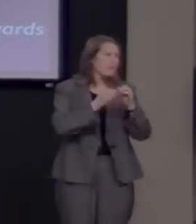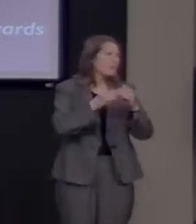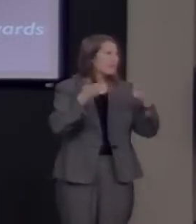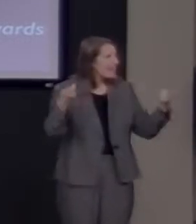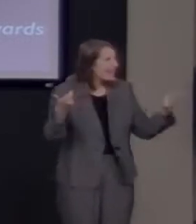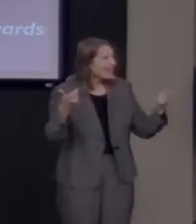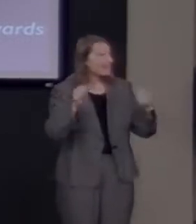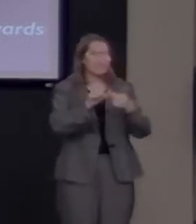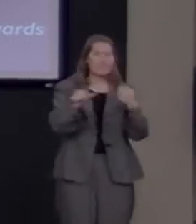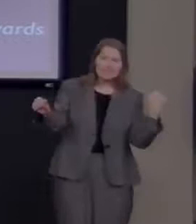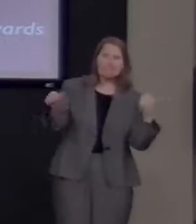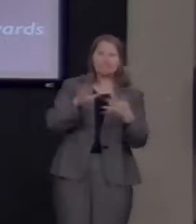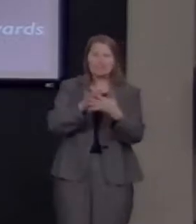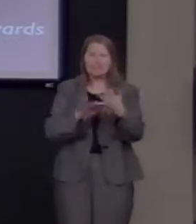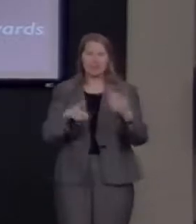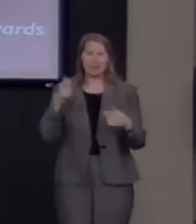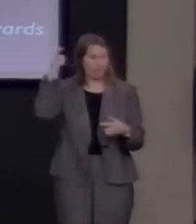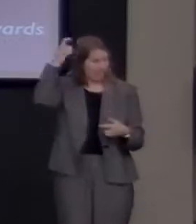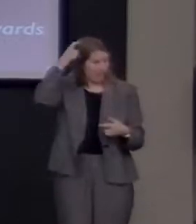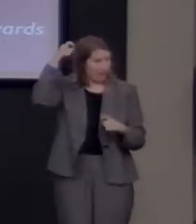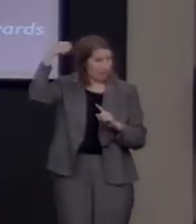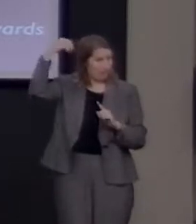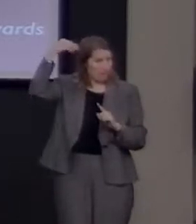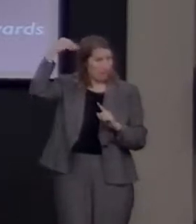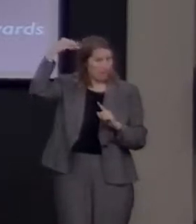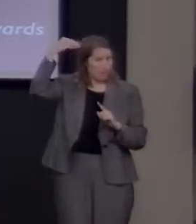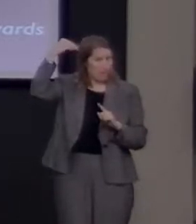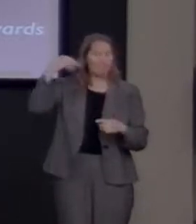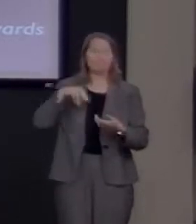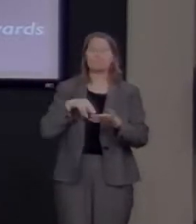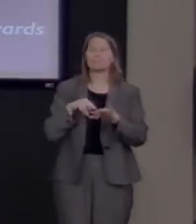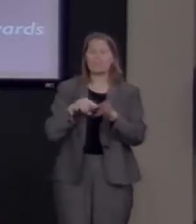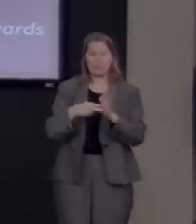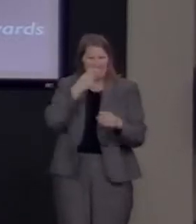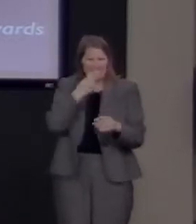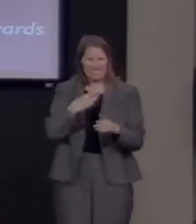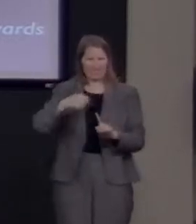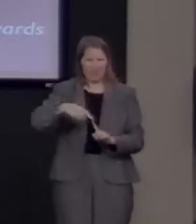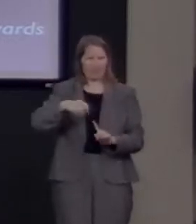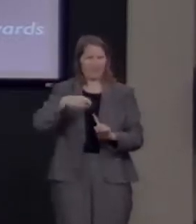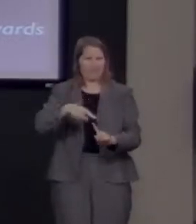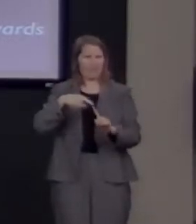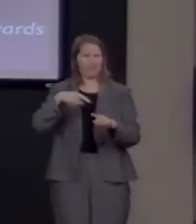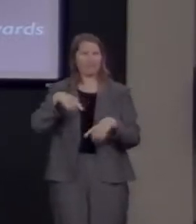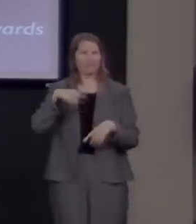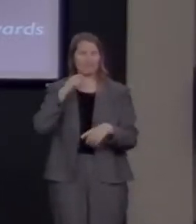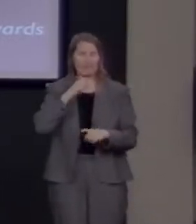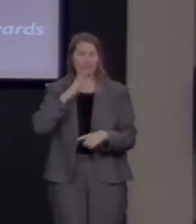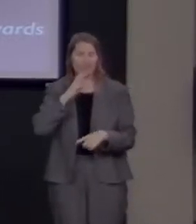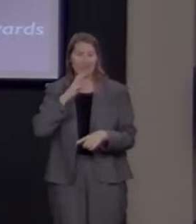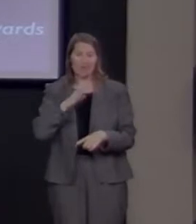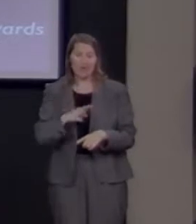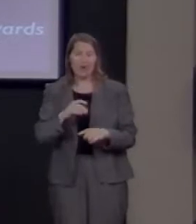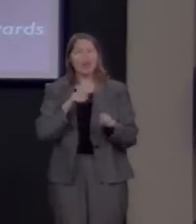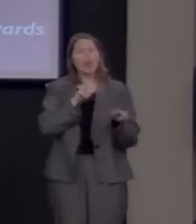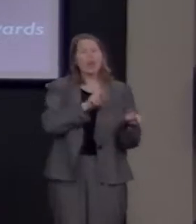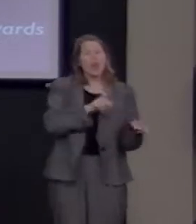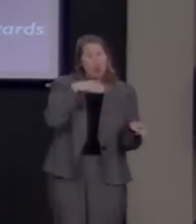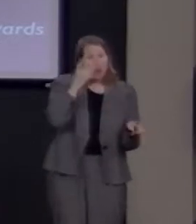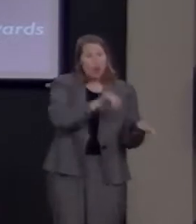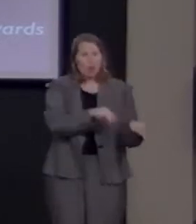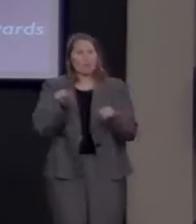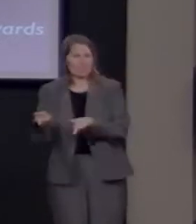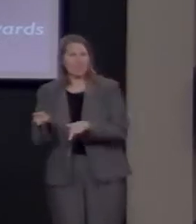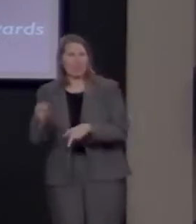magnitude in the parietal cortex, and that you see activation in the parietal cortex in 4-year-old children that looks quite similar to